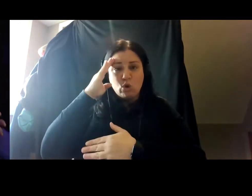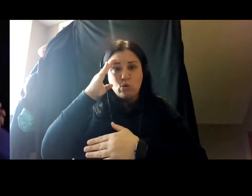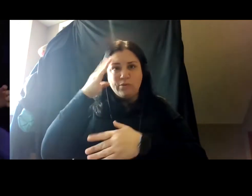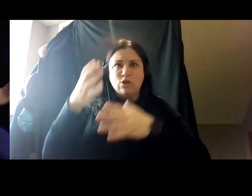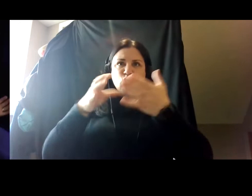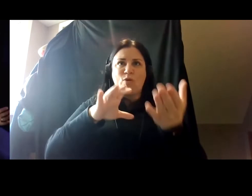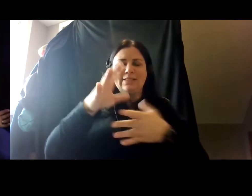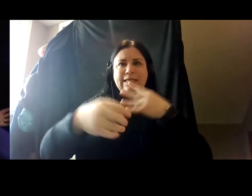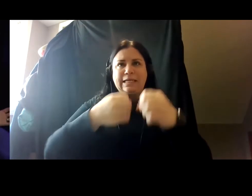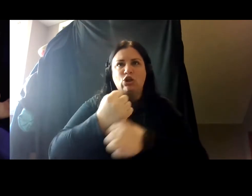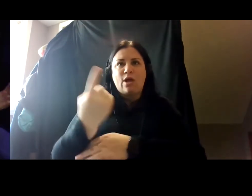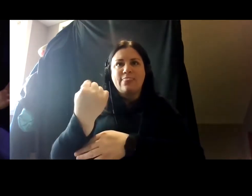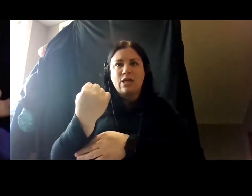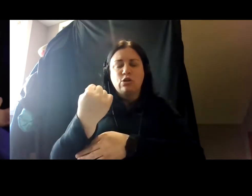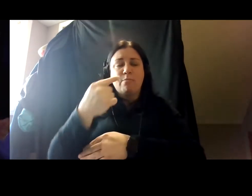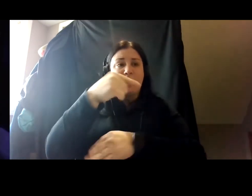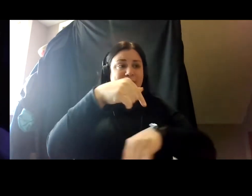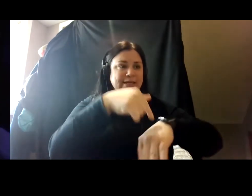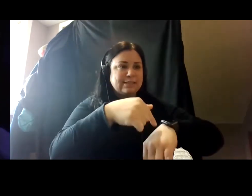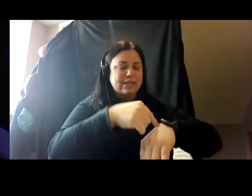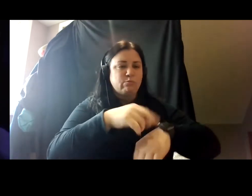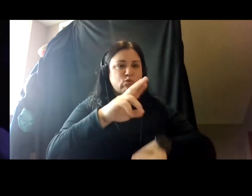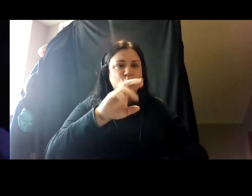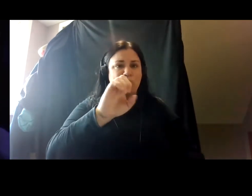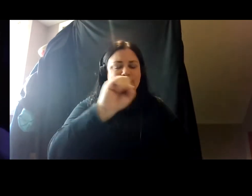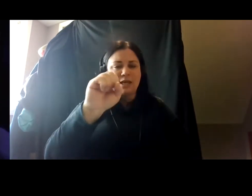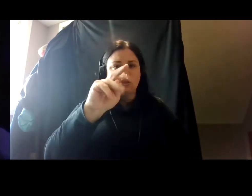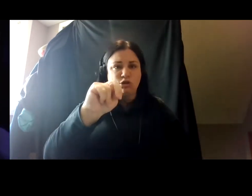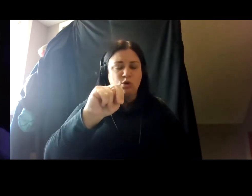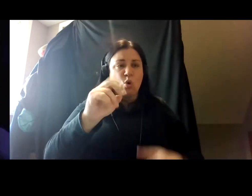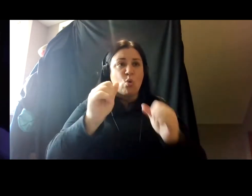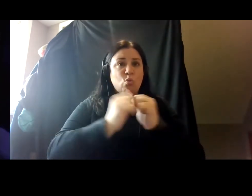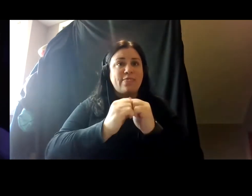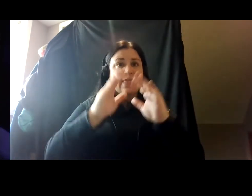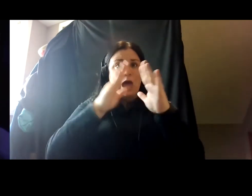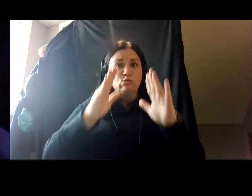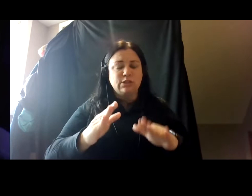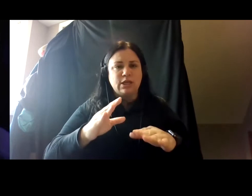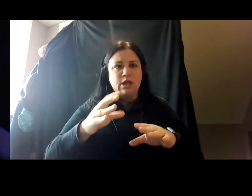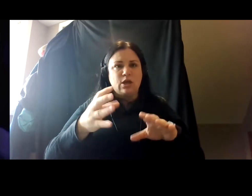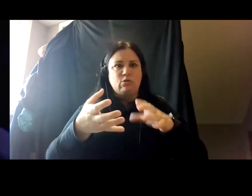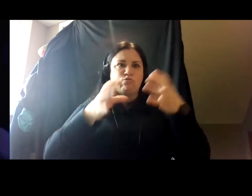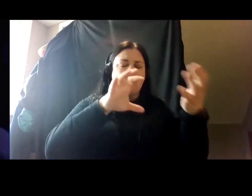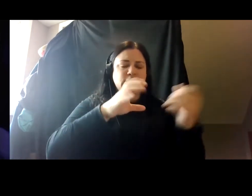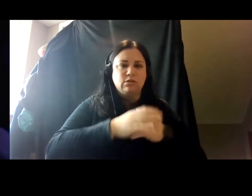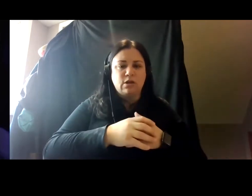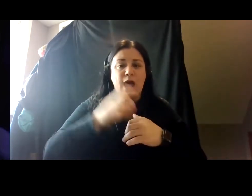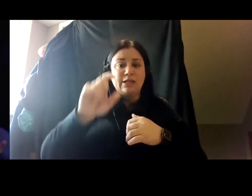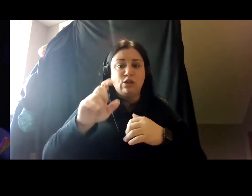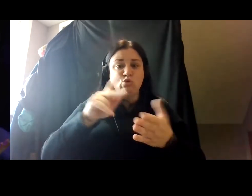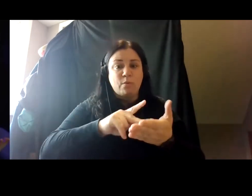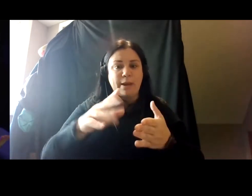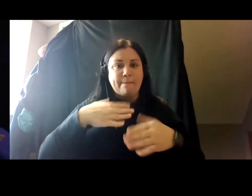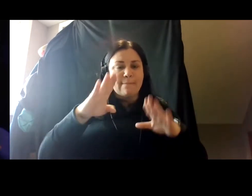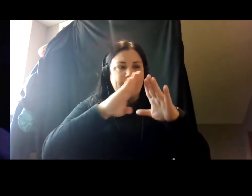last year, but that was a recession in its own in 2008 with the housing crisis. And I needed a job. I needed to pay my bills. I needed to pay